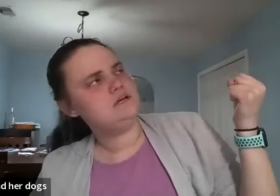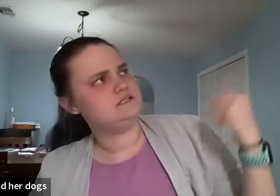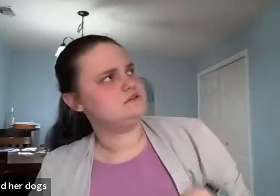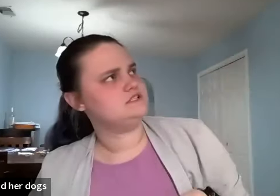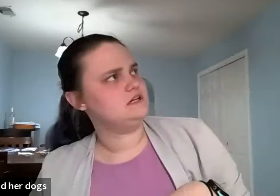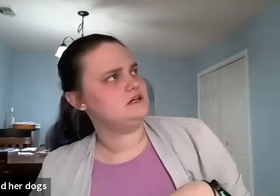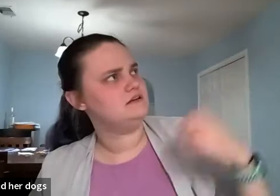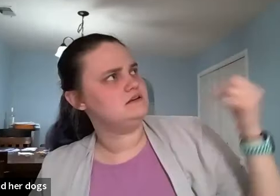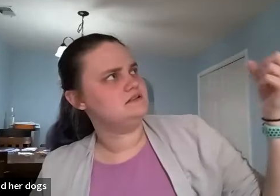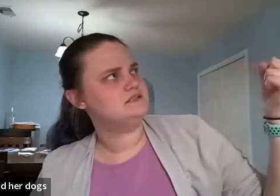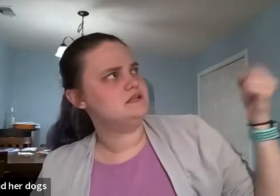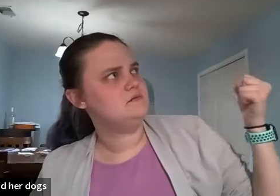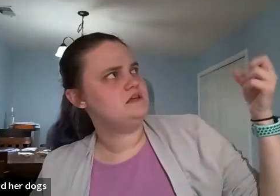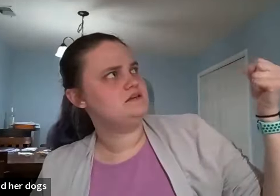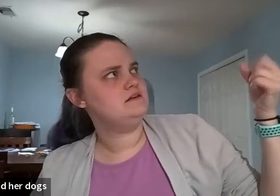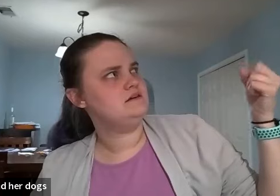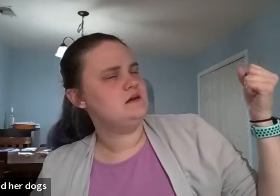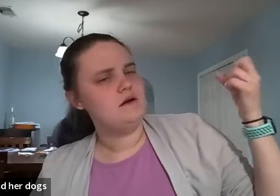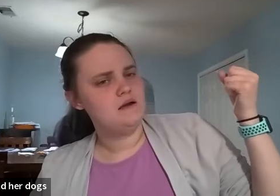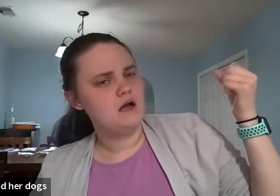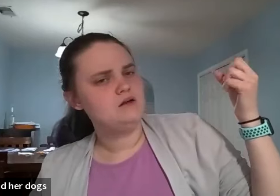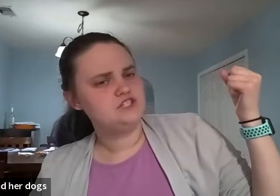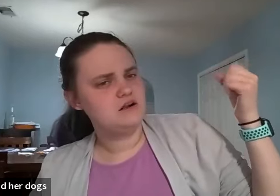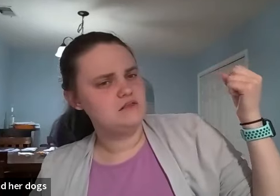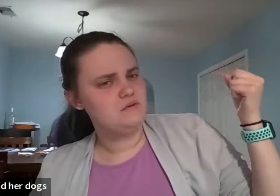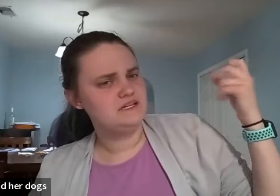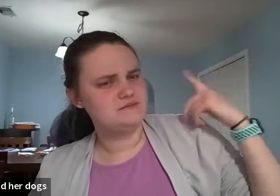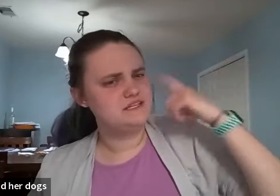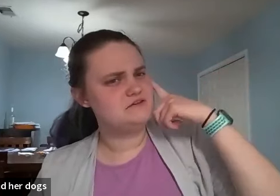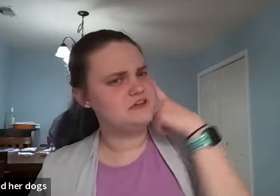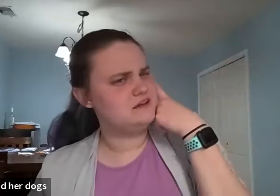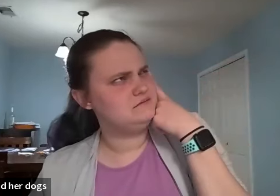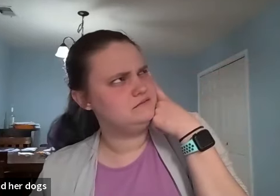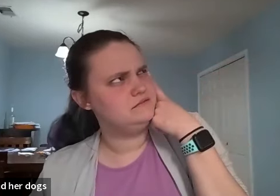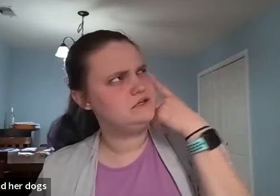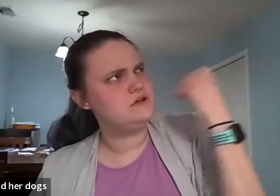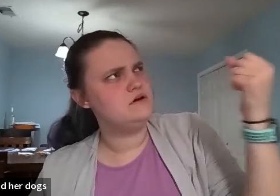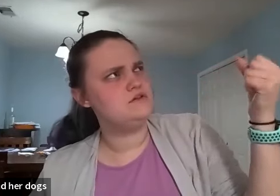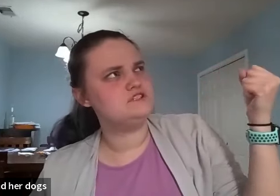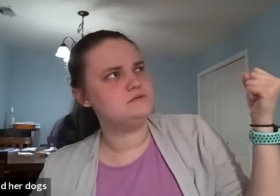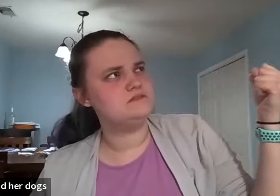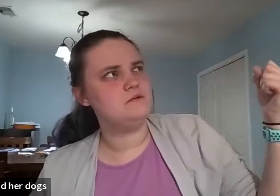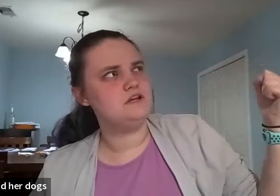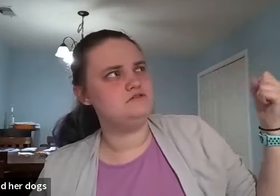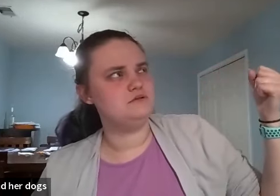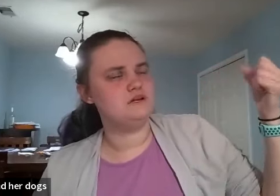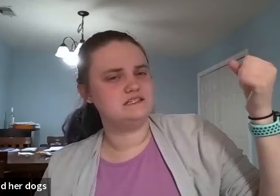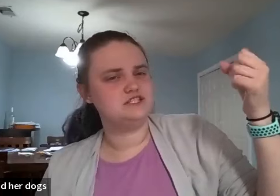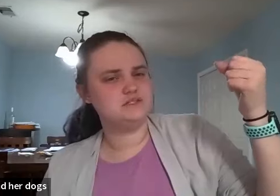what is milkshake again? Something. I'll check on that one because I'm sitting here thinking, no, there's a specific way you do it because this is just